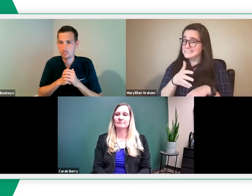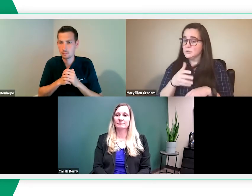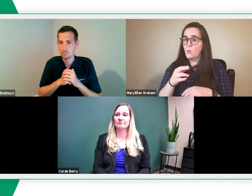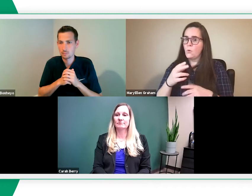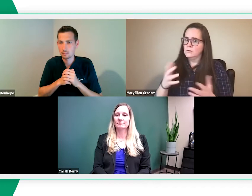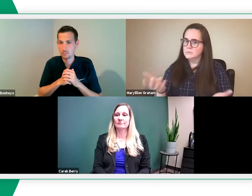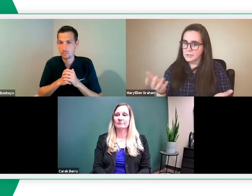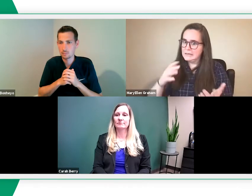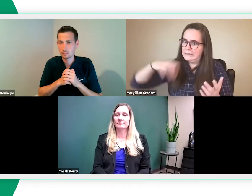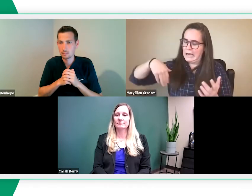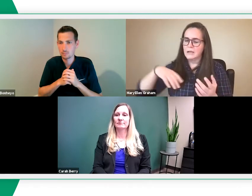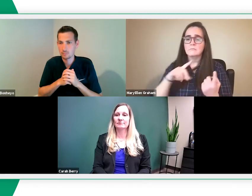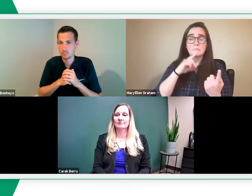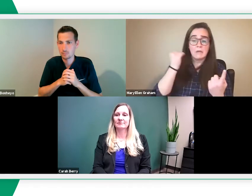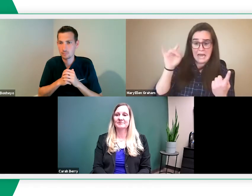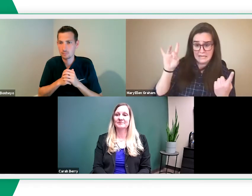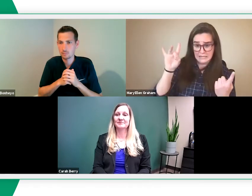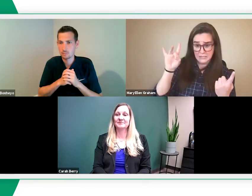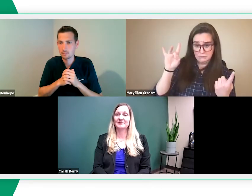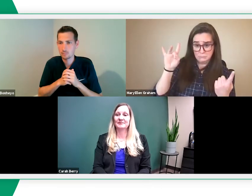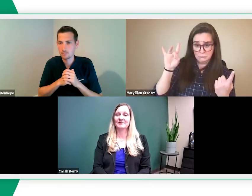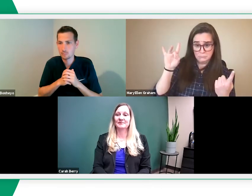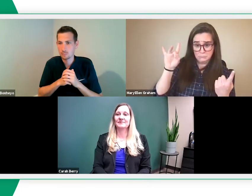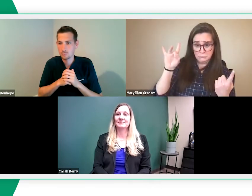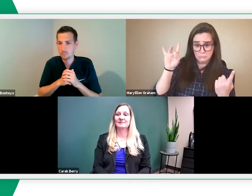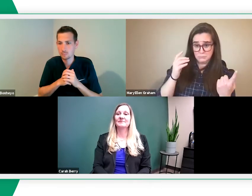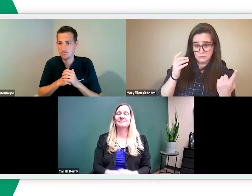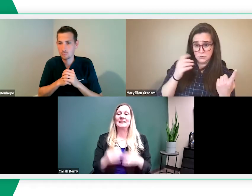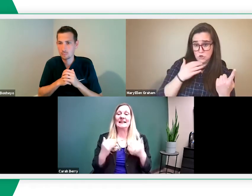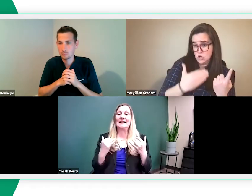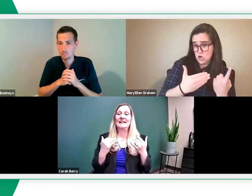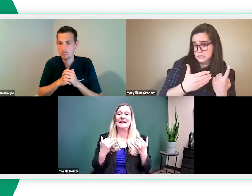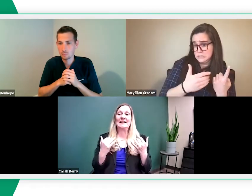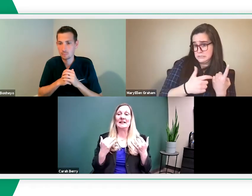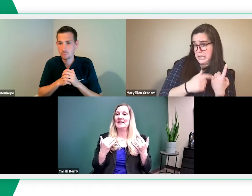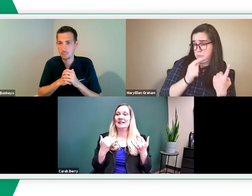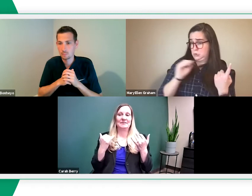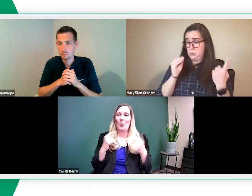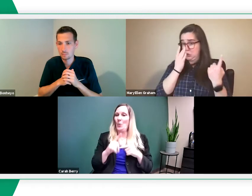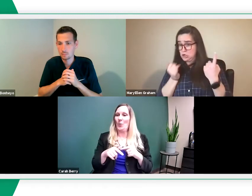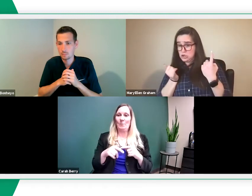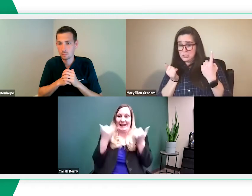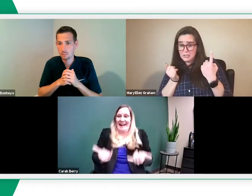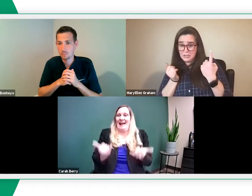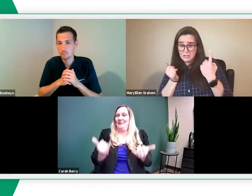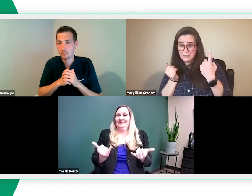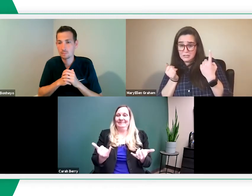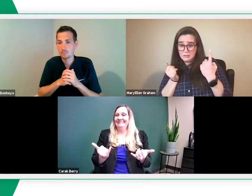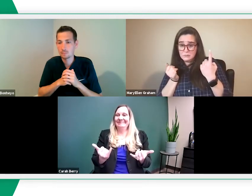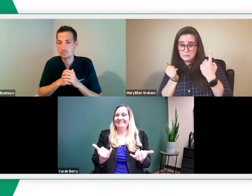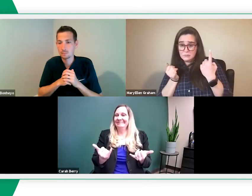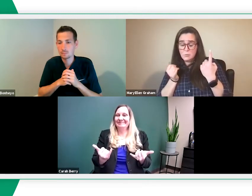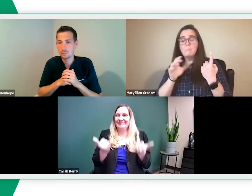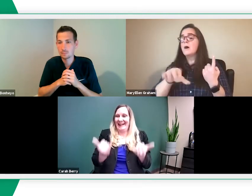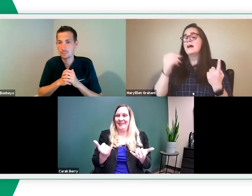So a good time to start, or maybe it's too late. Is 18 too late, or is that a good time to start? Should you